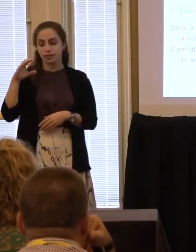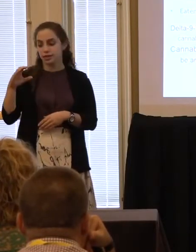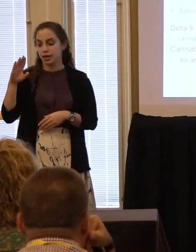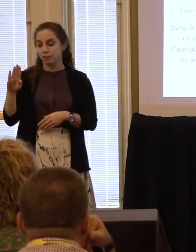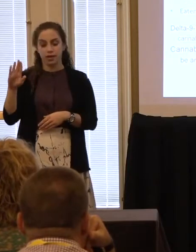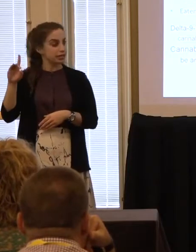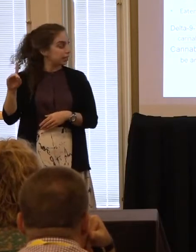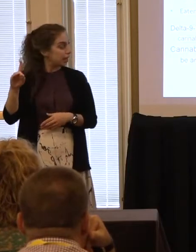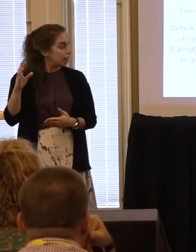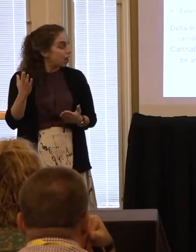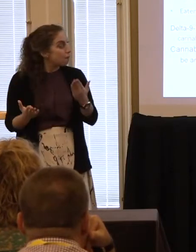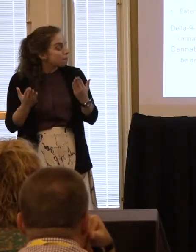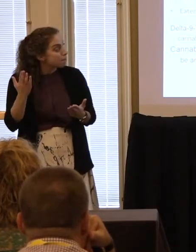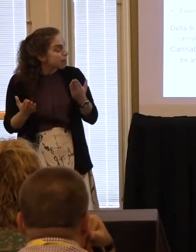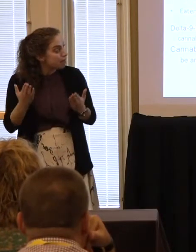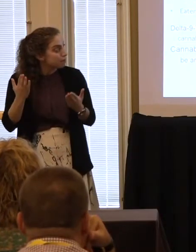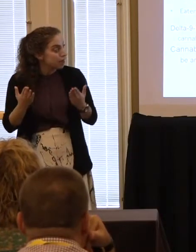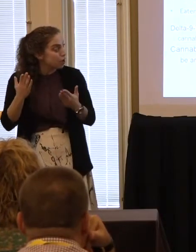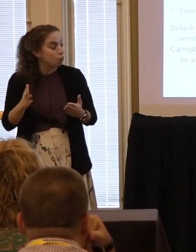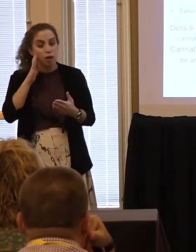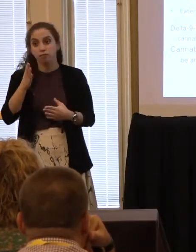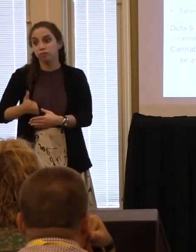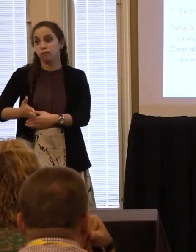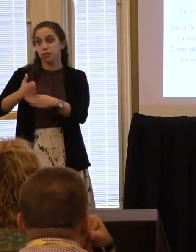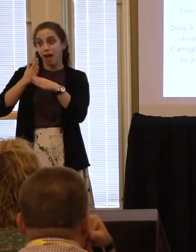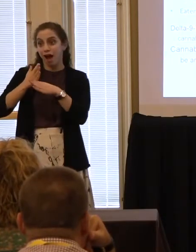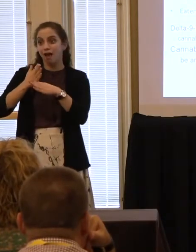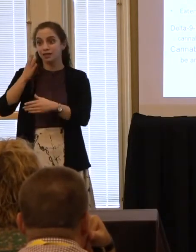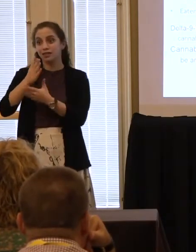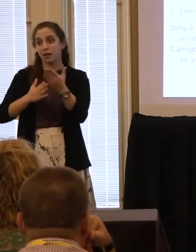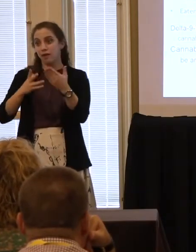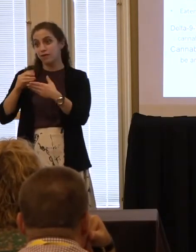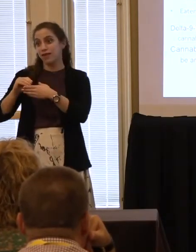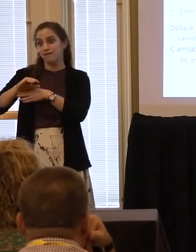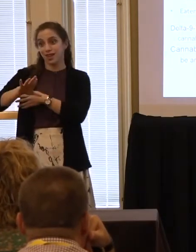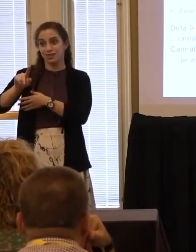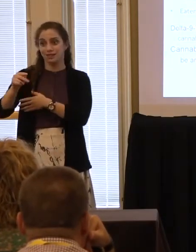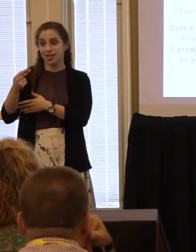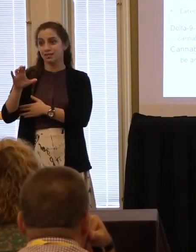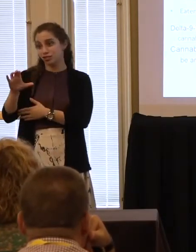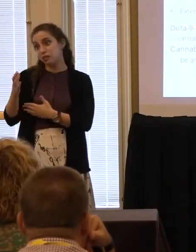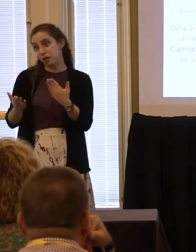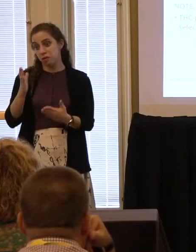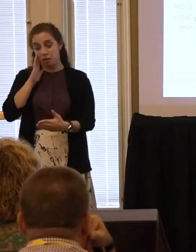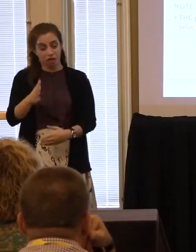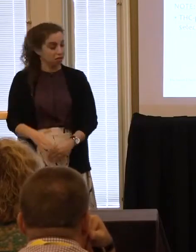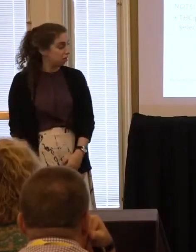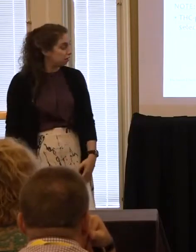an antagonist to some of the effects of THC.